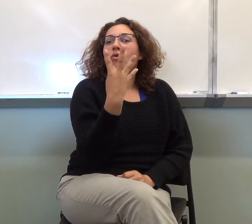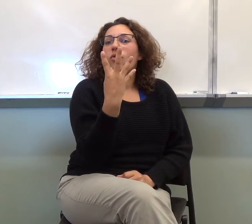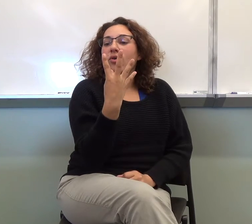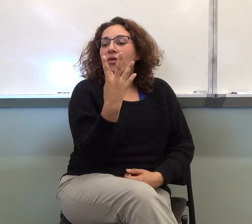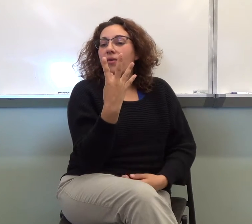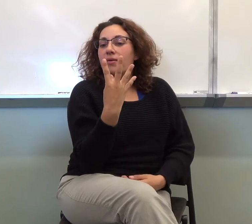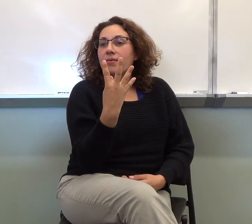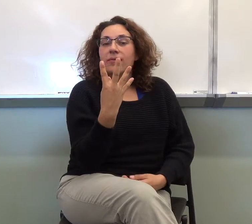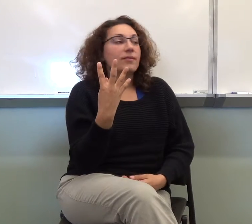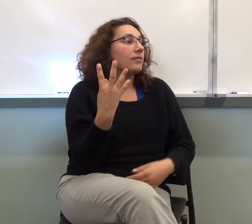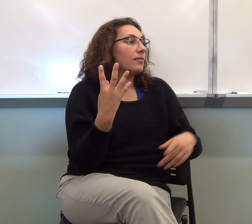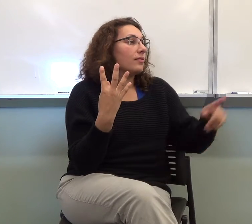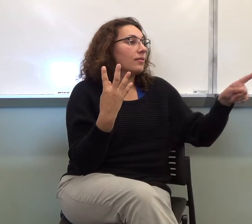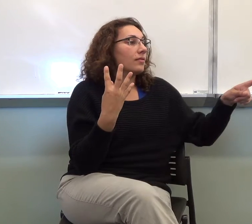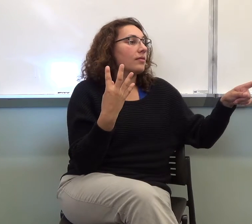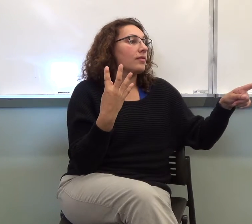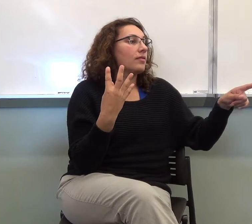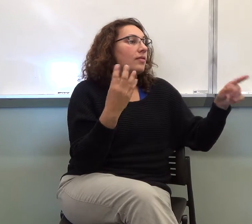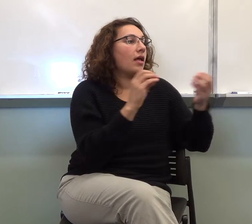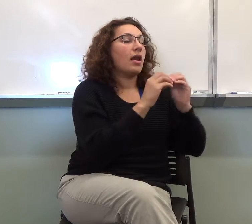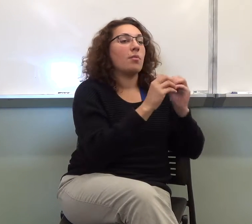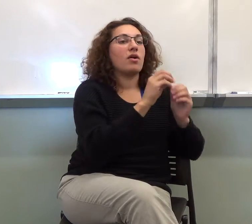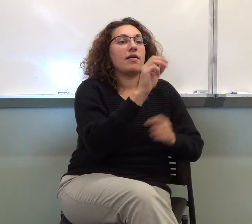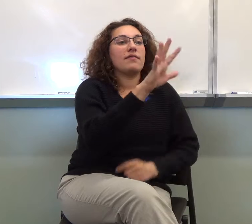The 51. 61? 51?